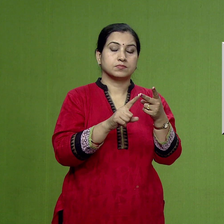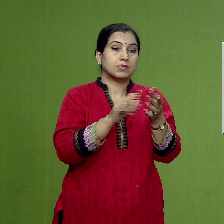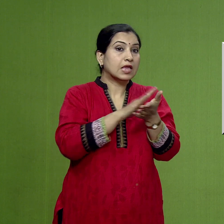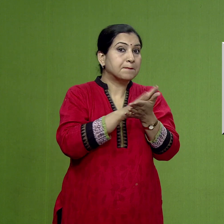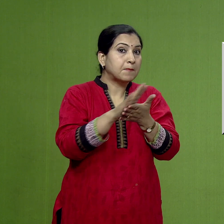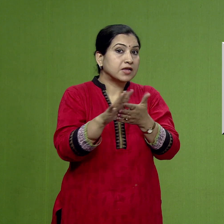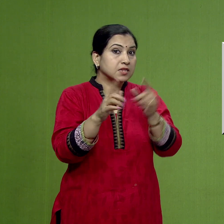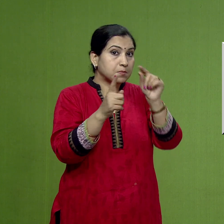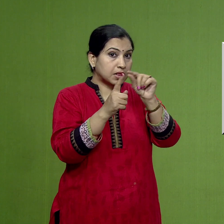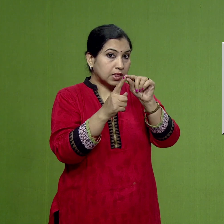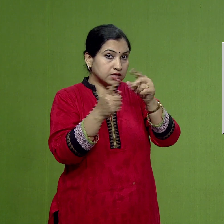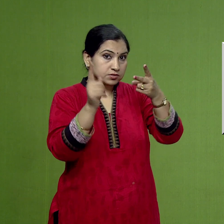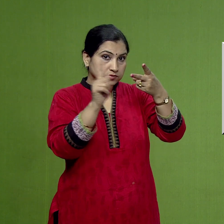Himachal Pradesh,